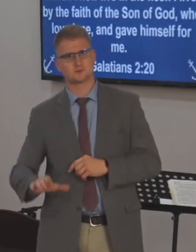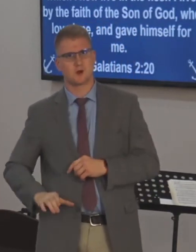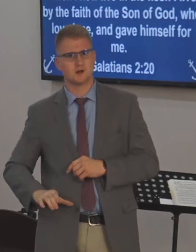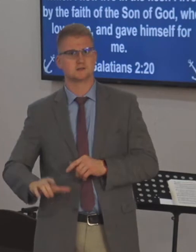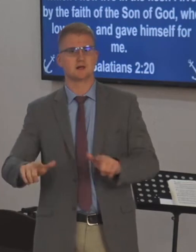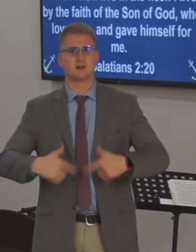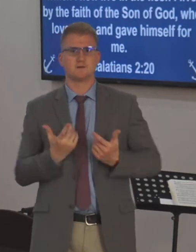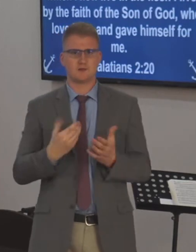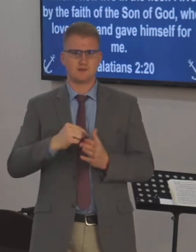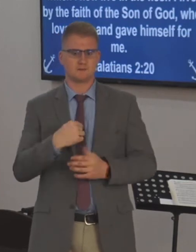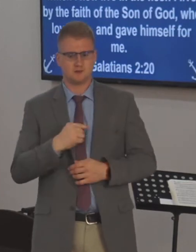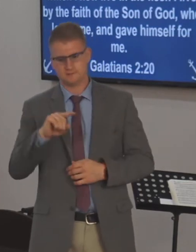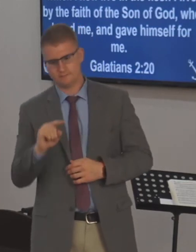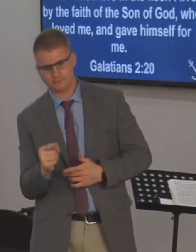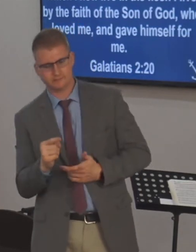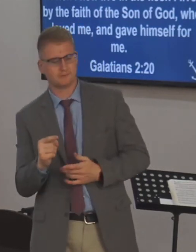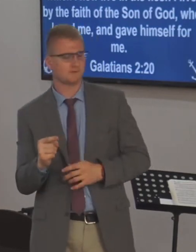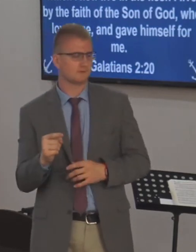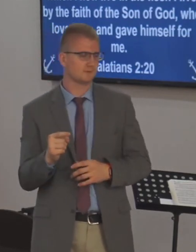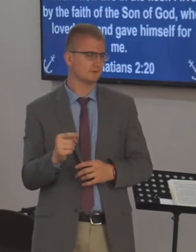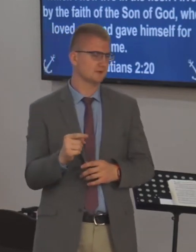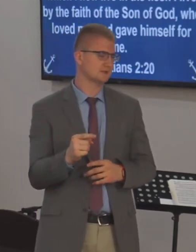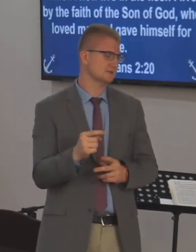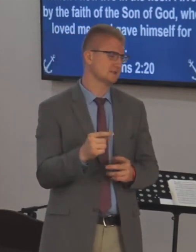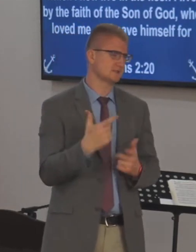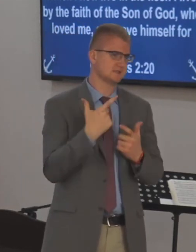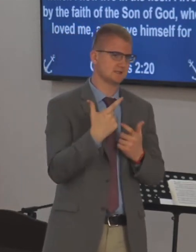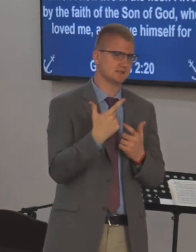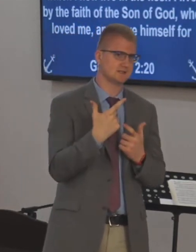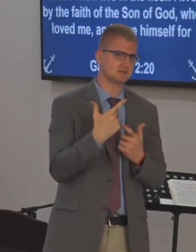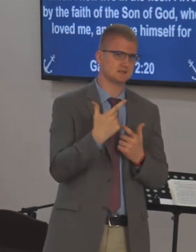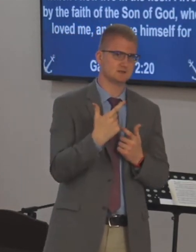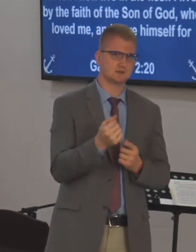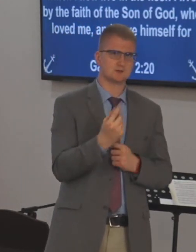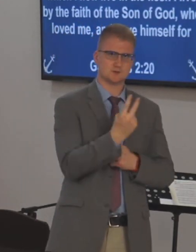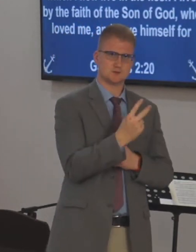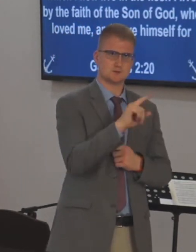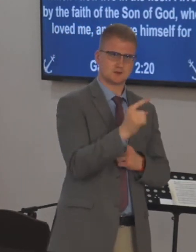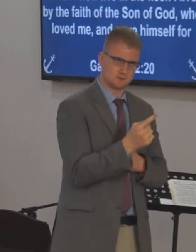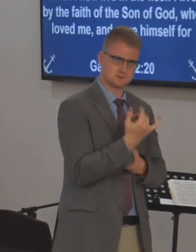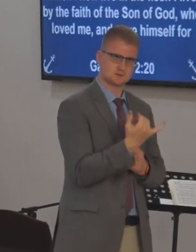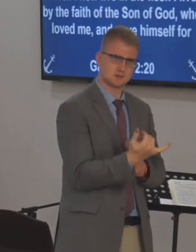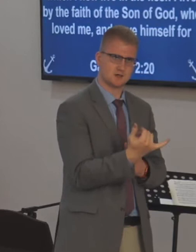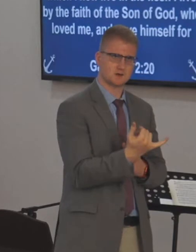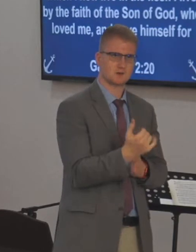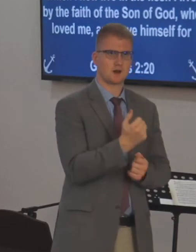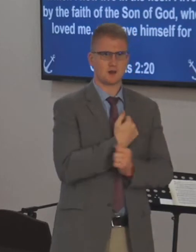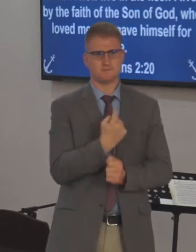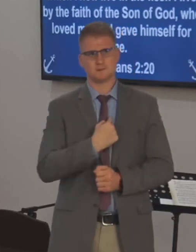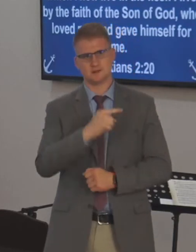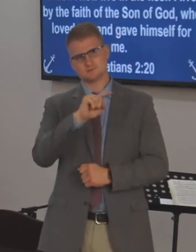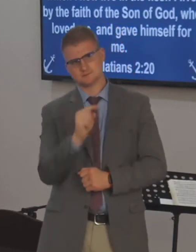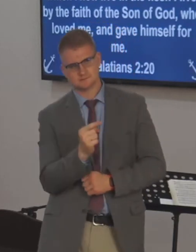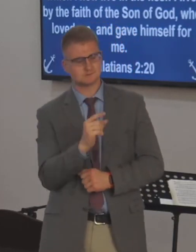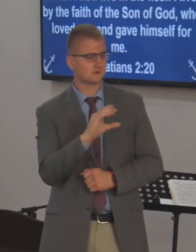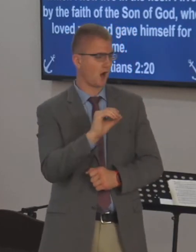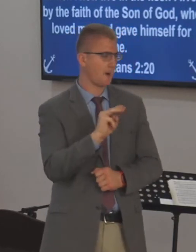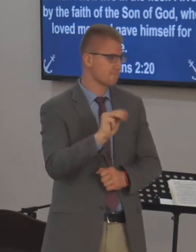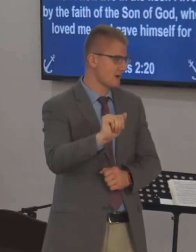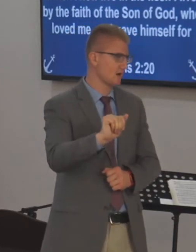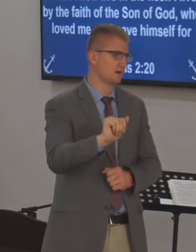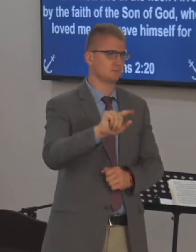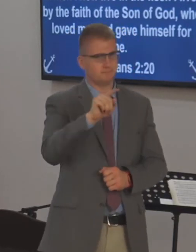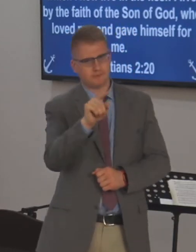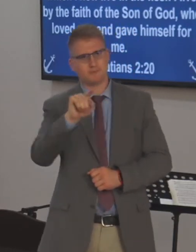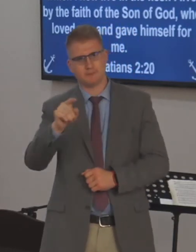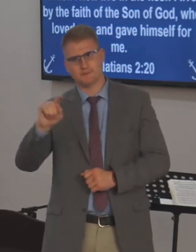live in the flesh, I live by the faith of the Son of God. There's another comma, 2. And loved me, comma, 3. And himself and gave himself for